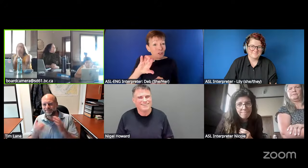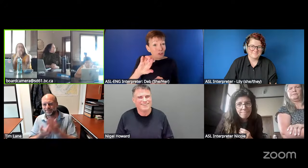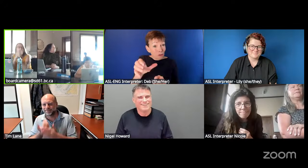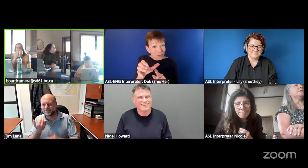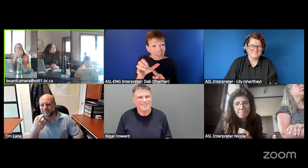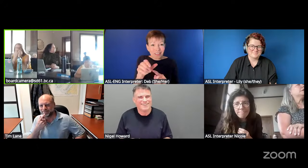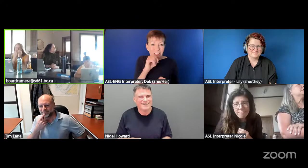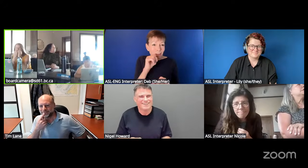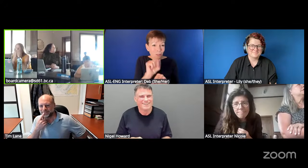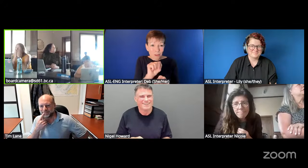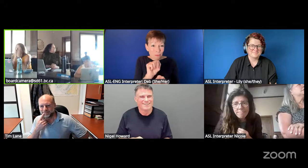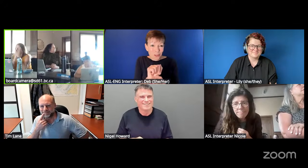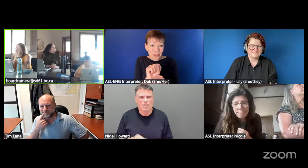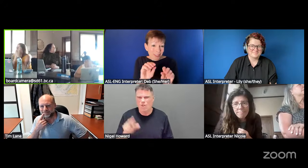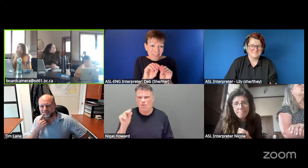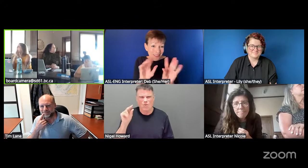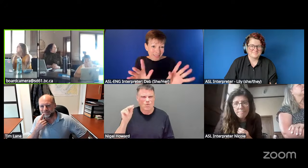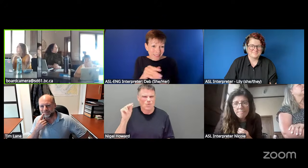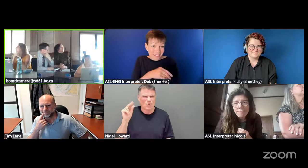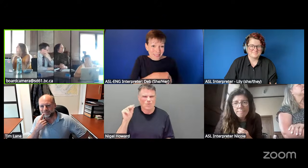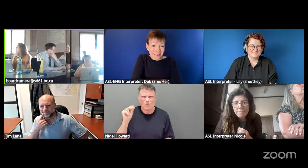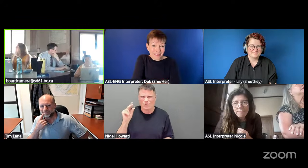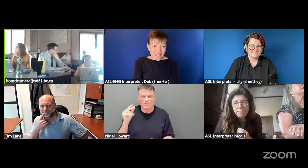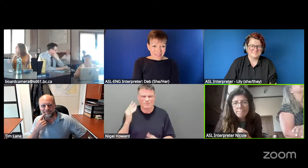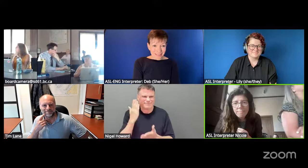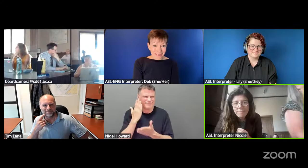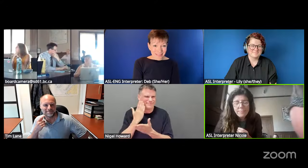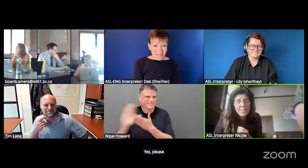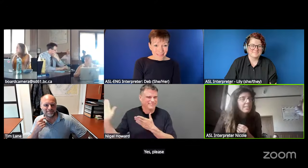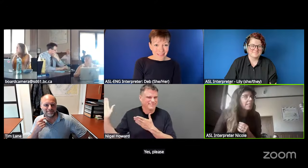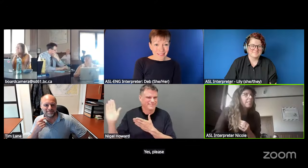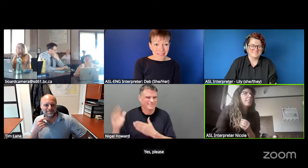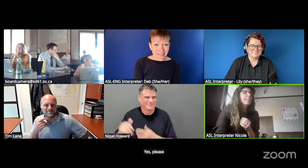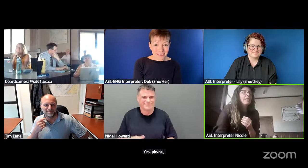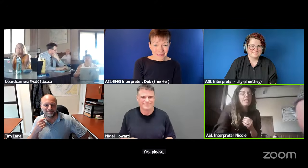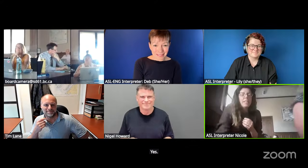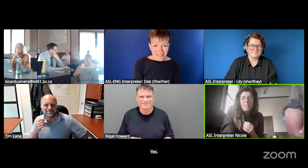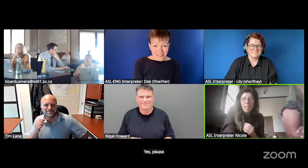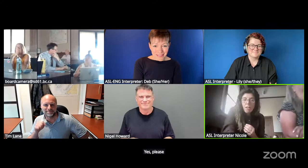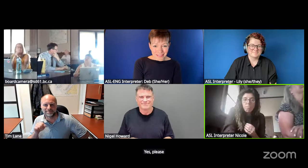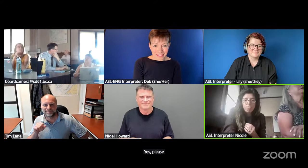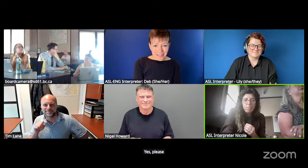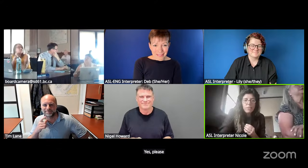And we like projected. Yes, please. Yes.